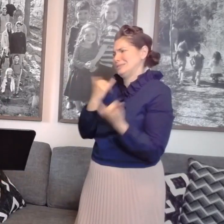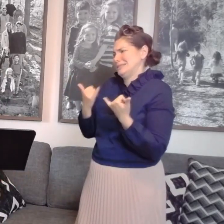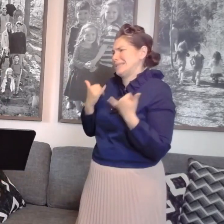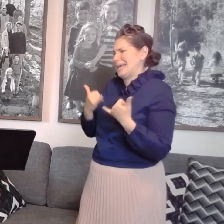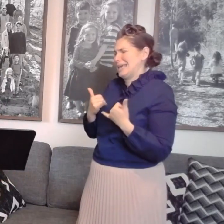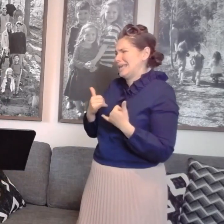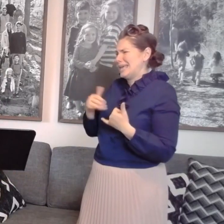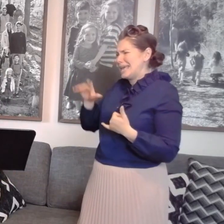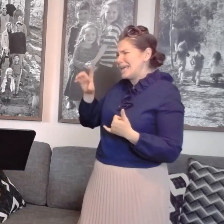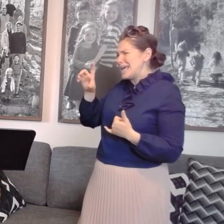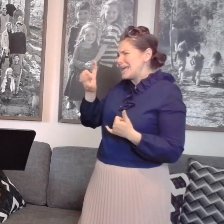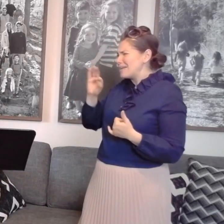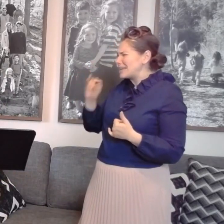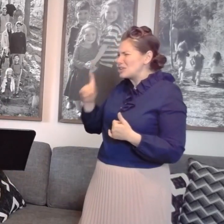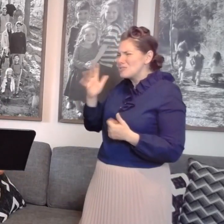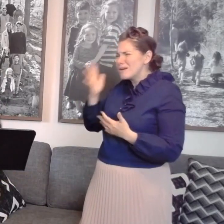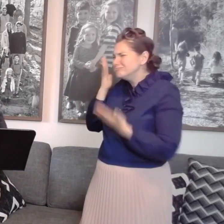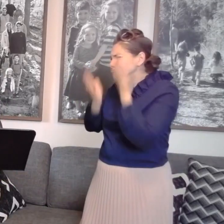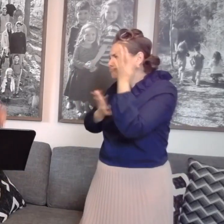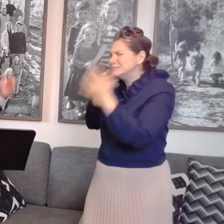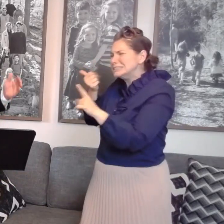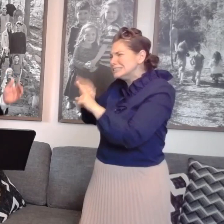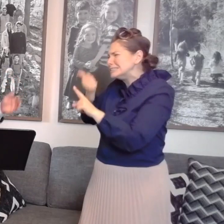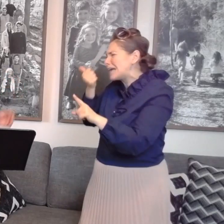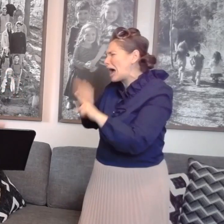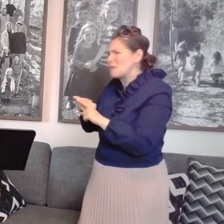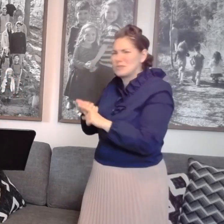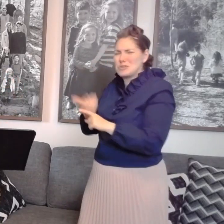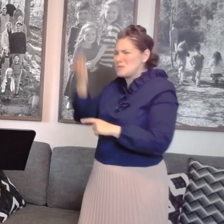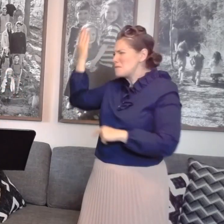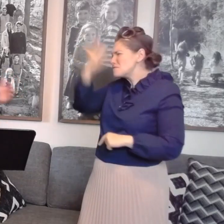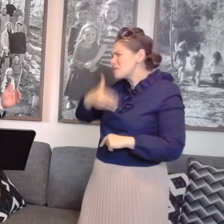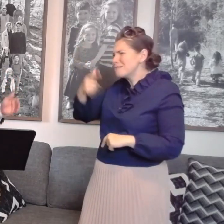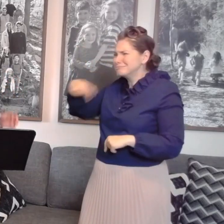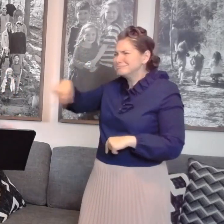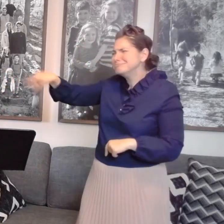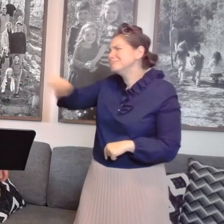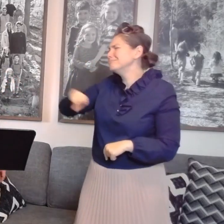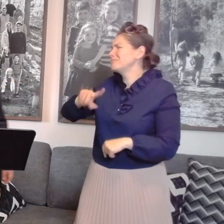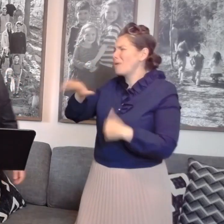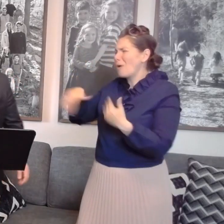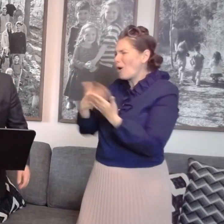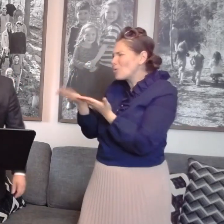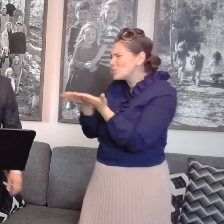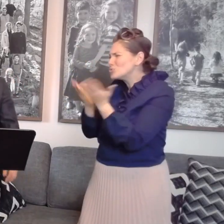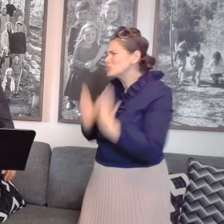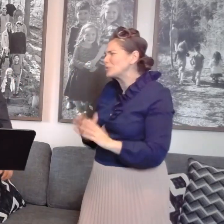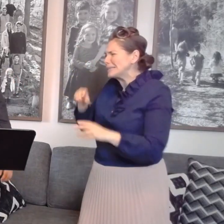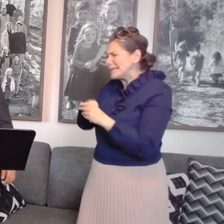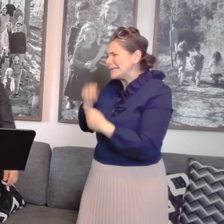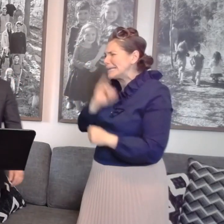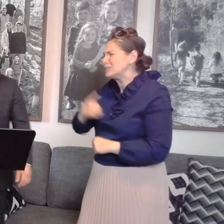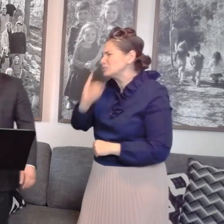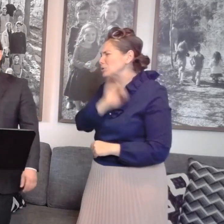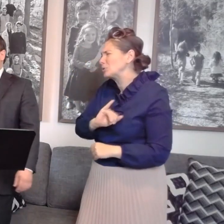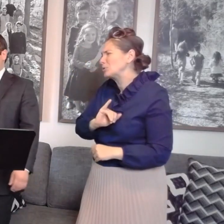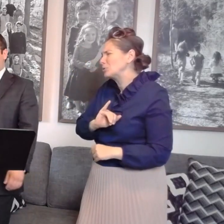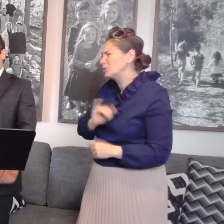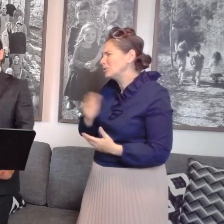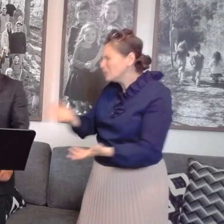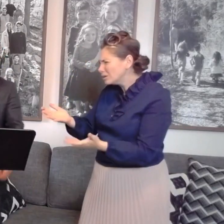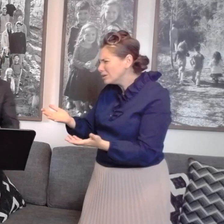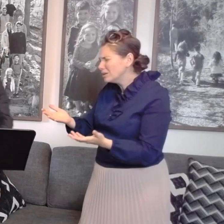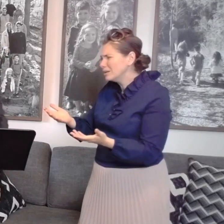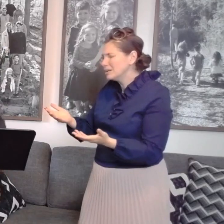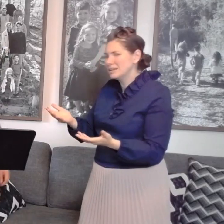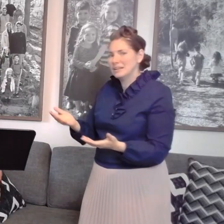David, you uncovered yourself in the eyes of the handmaidens of Israel. And David, here he